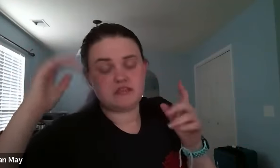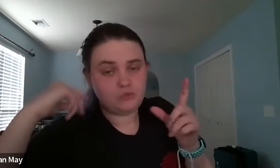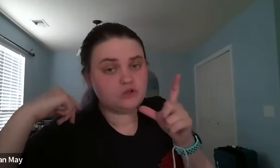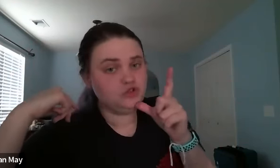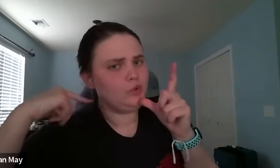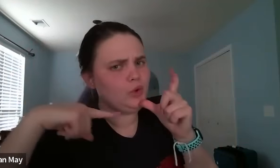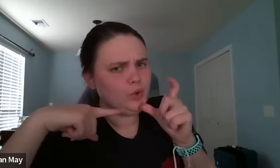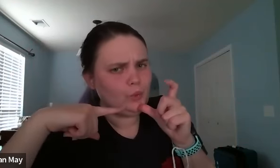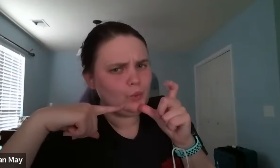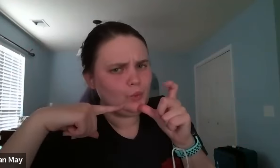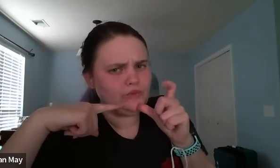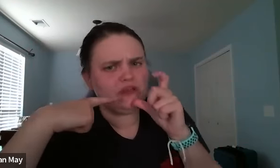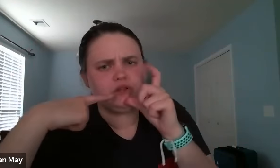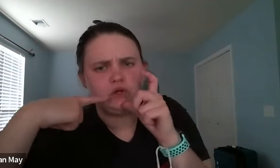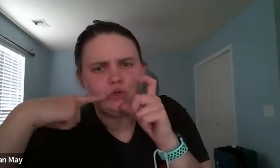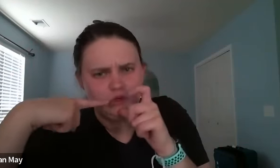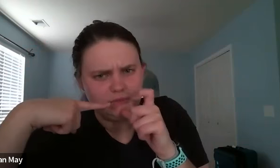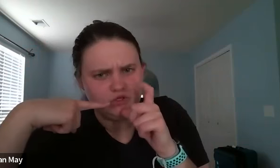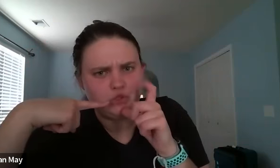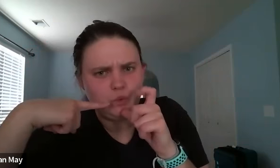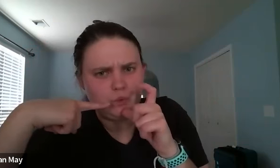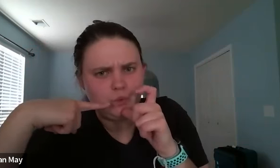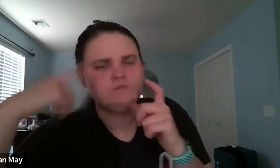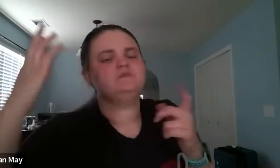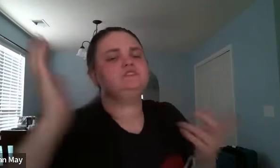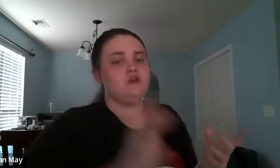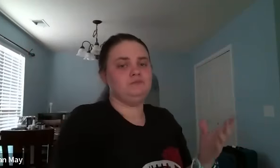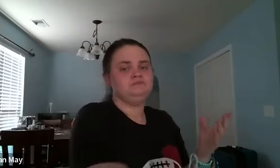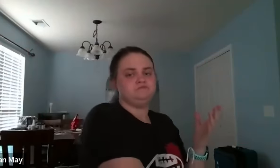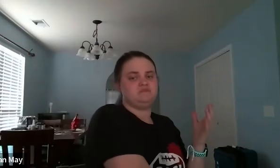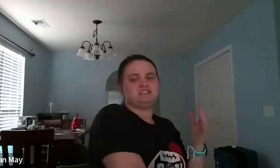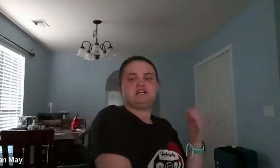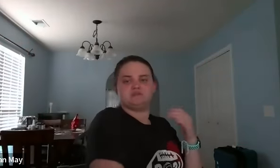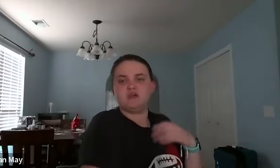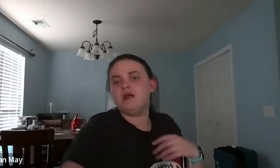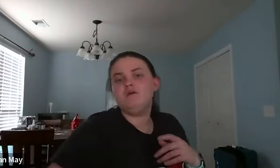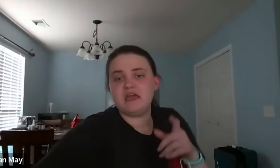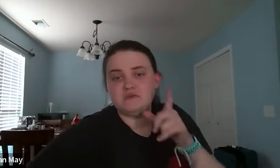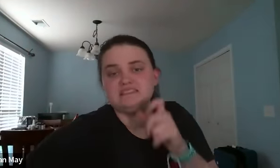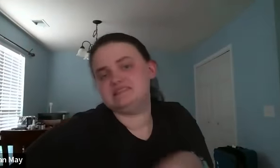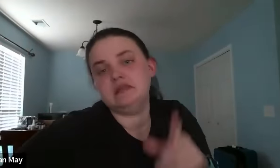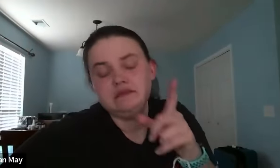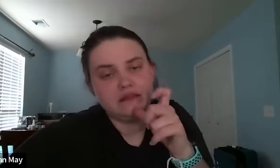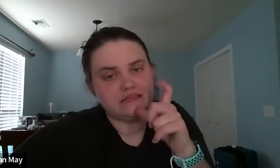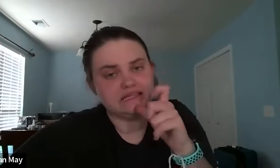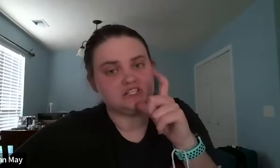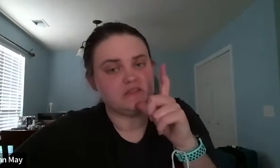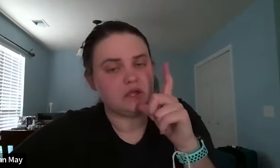they will do who with that little lip purse. Who. So that's not just me going, oh yeah, no, that's actually a thing.